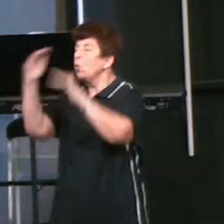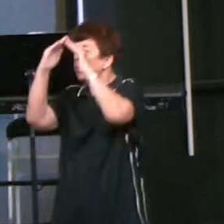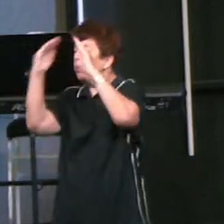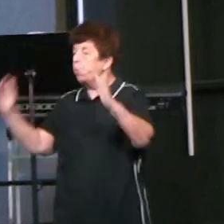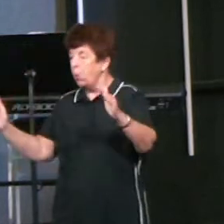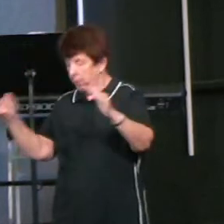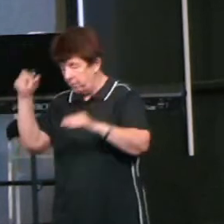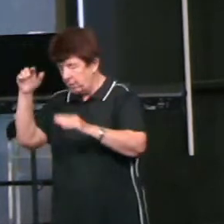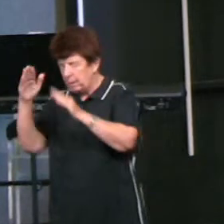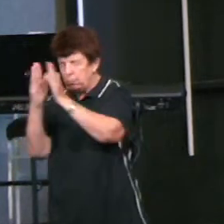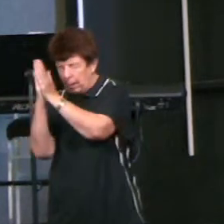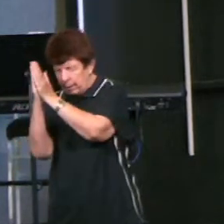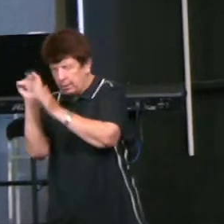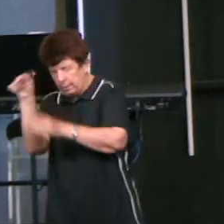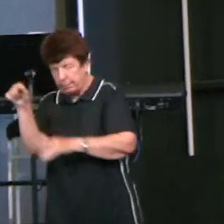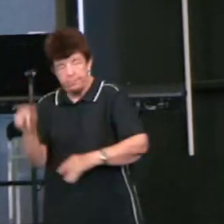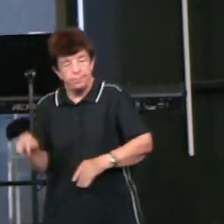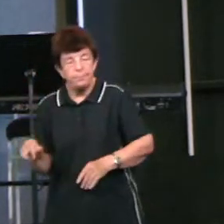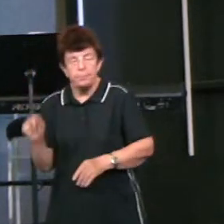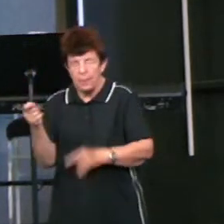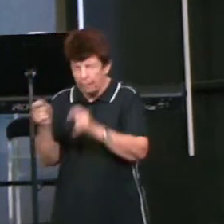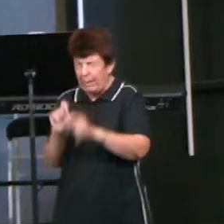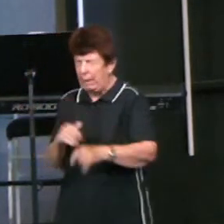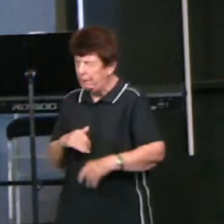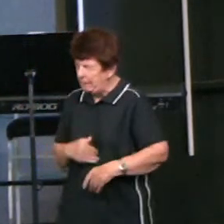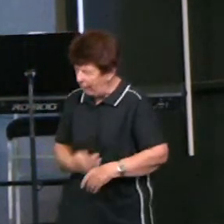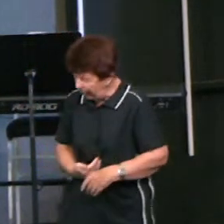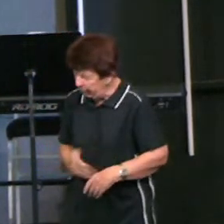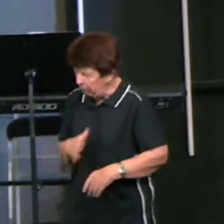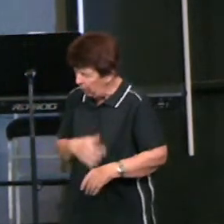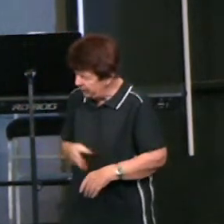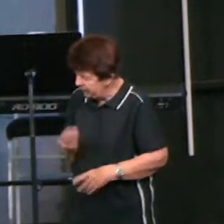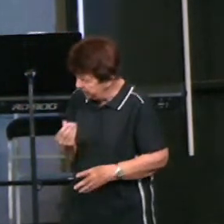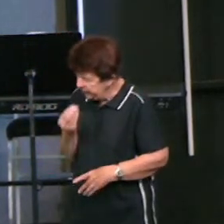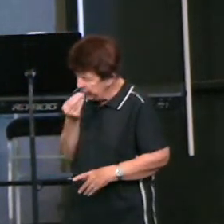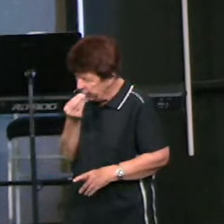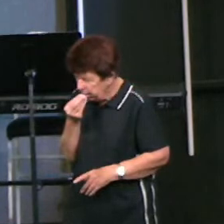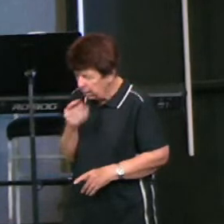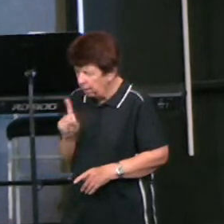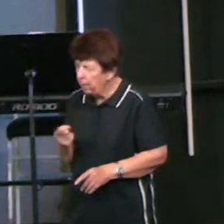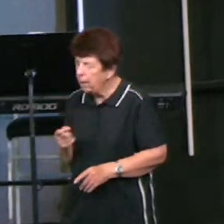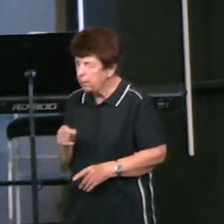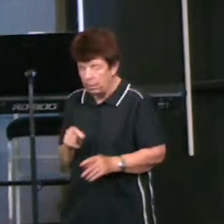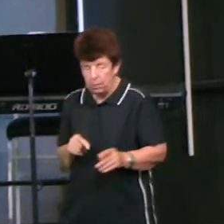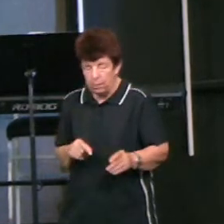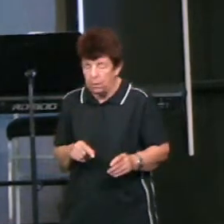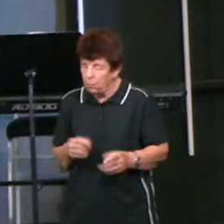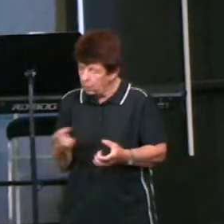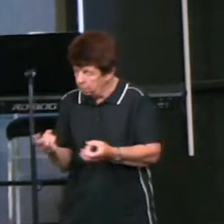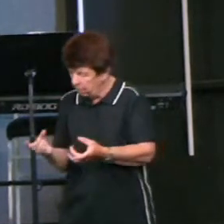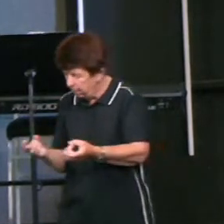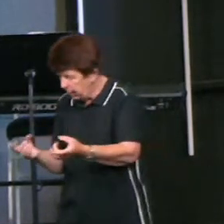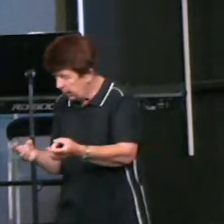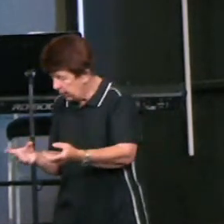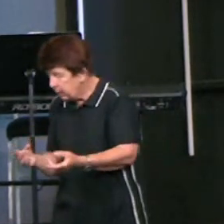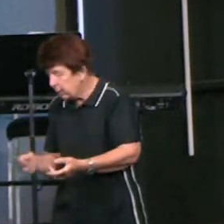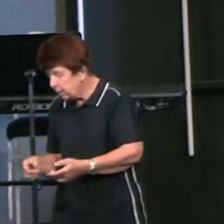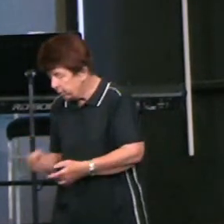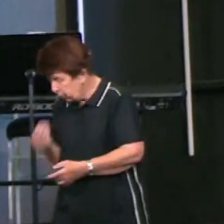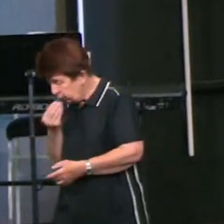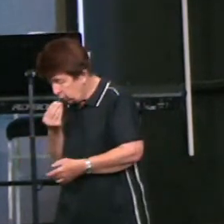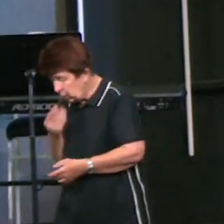sixth hour to pray. And he became hungry and wanted something to eat. But while they were preparing it, he fell into a